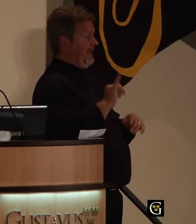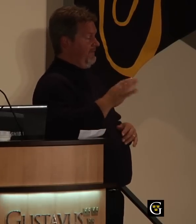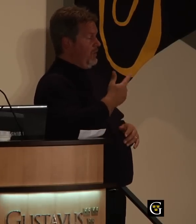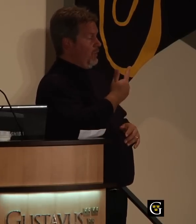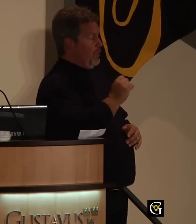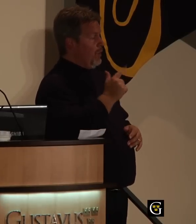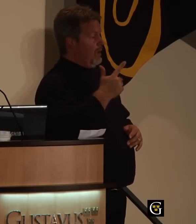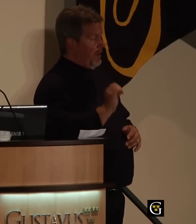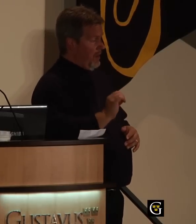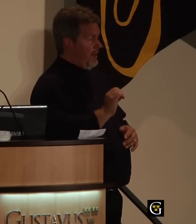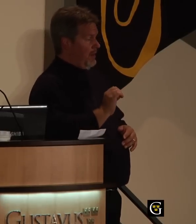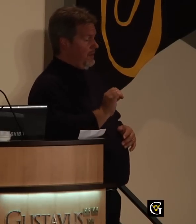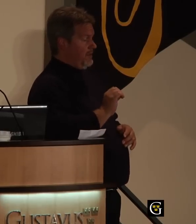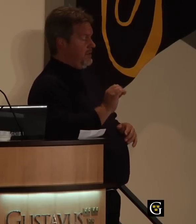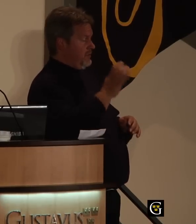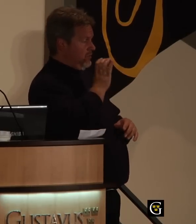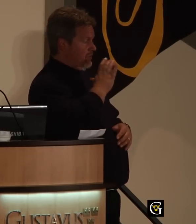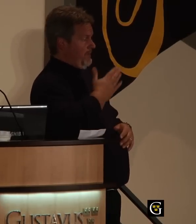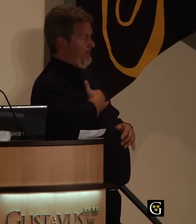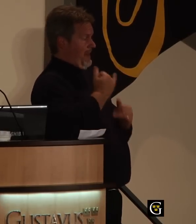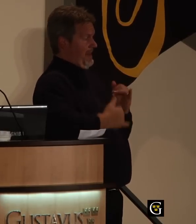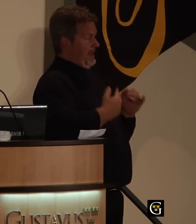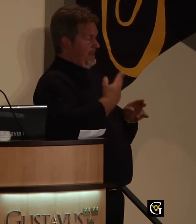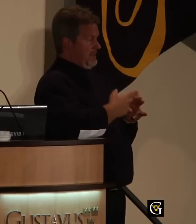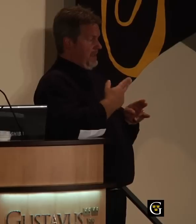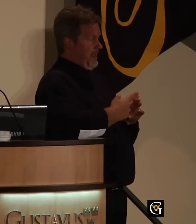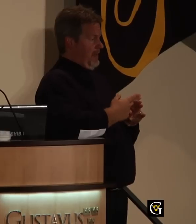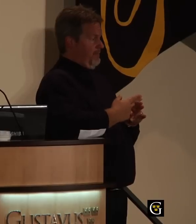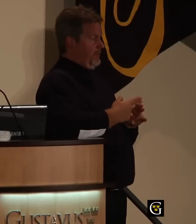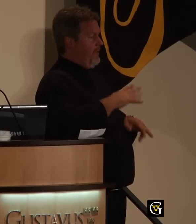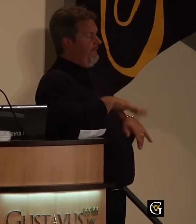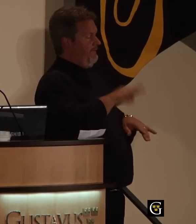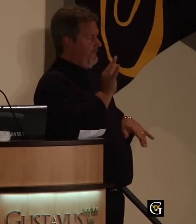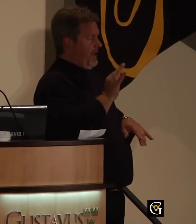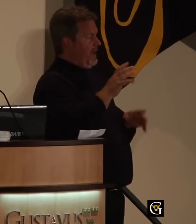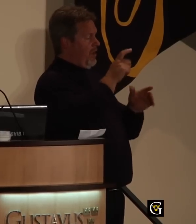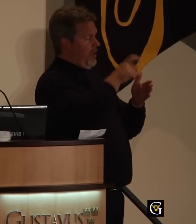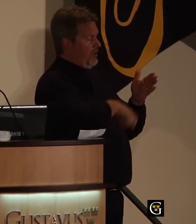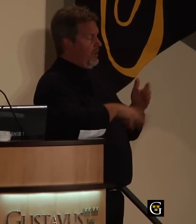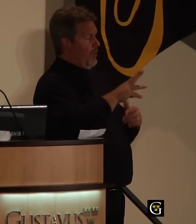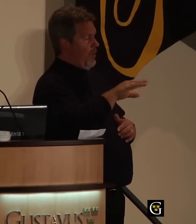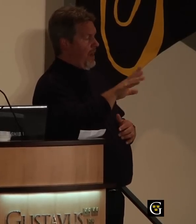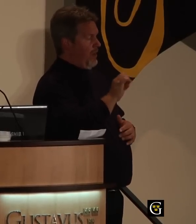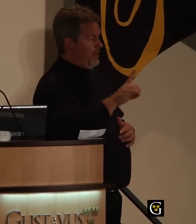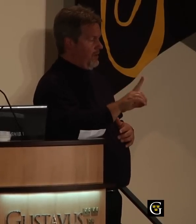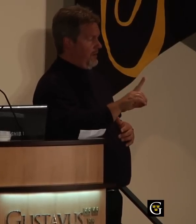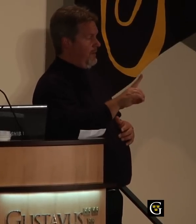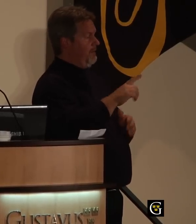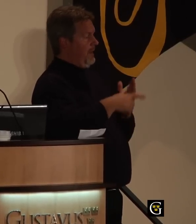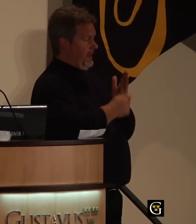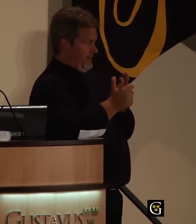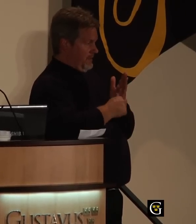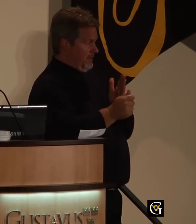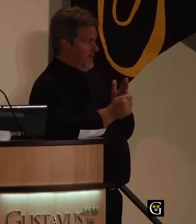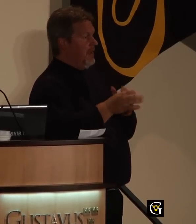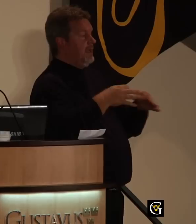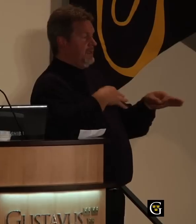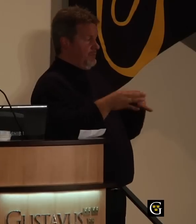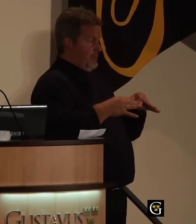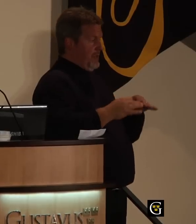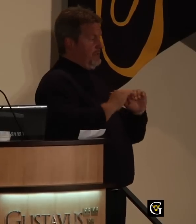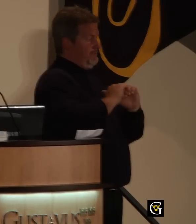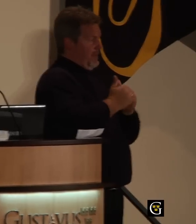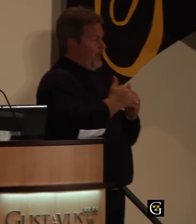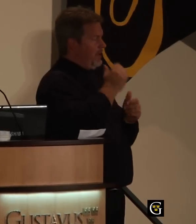plus the word Valero, you'll come to an article I wrote in Wired magazine about how further advanced in software allowed me to hear music